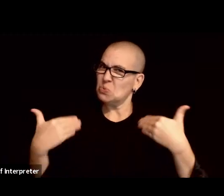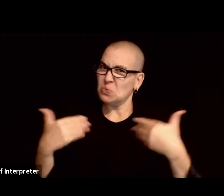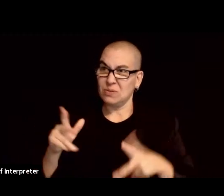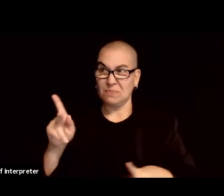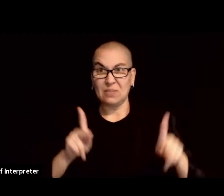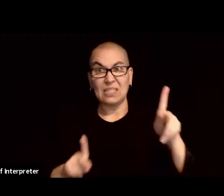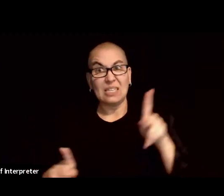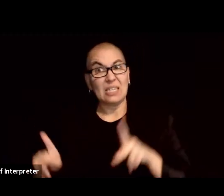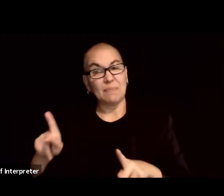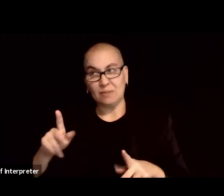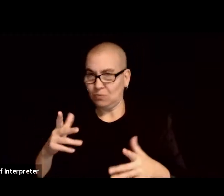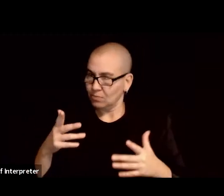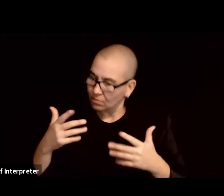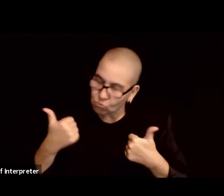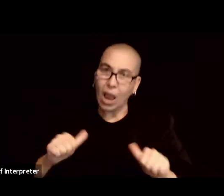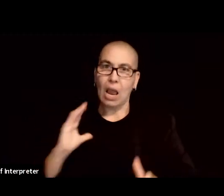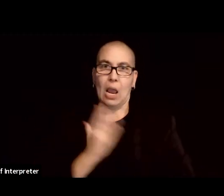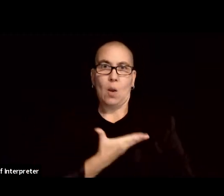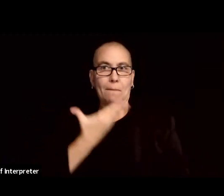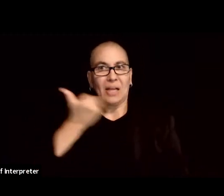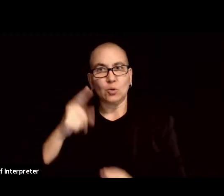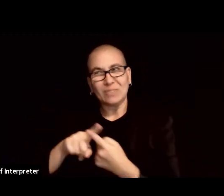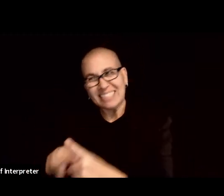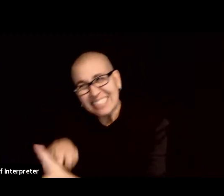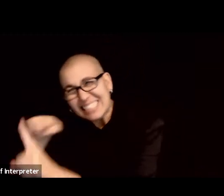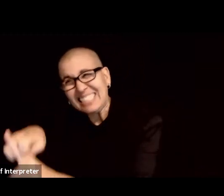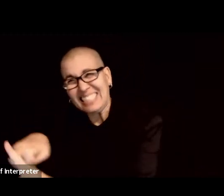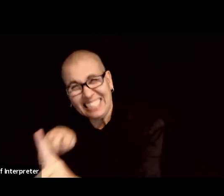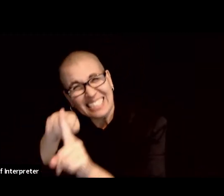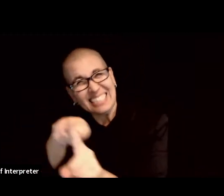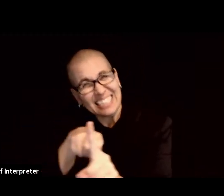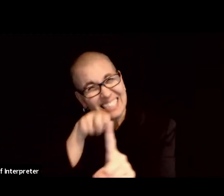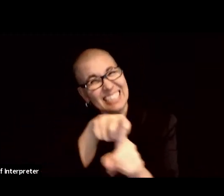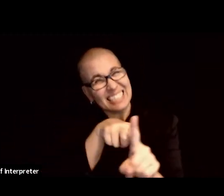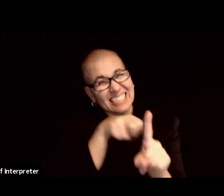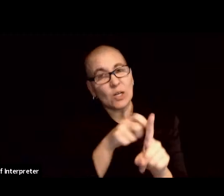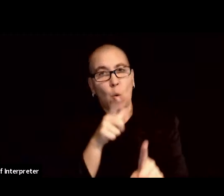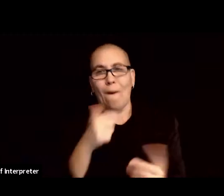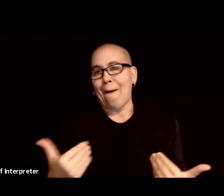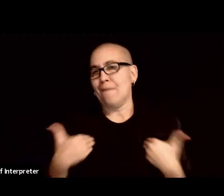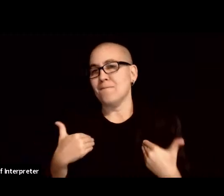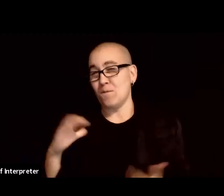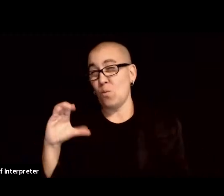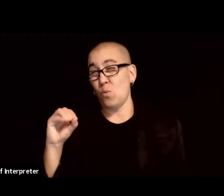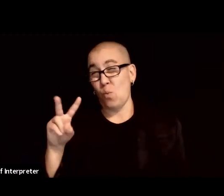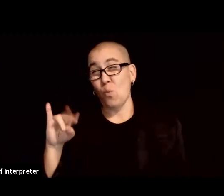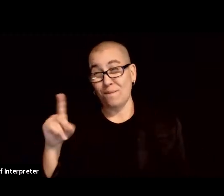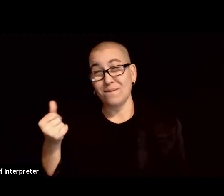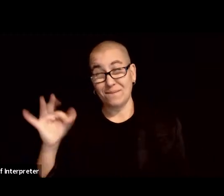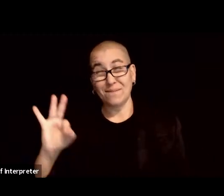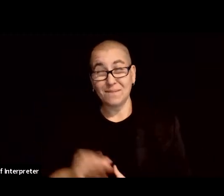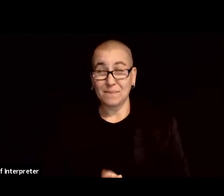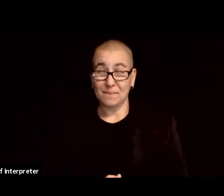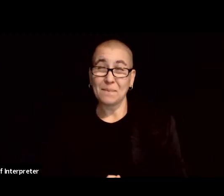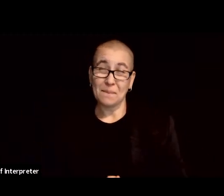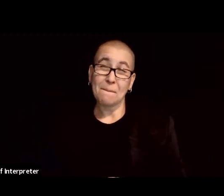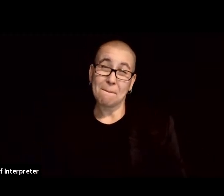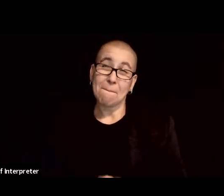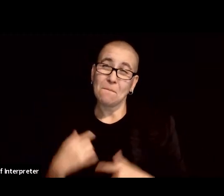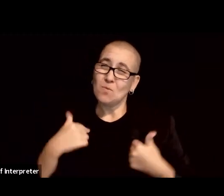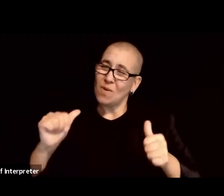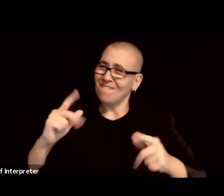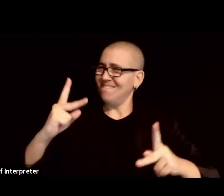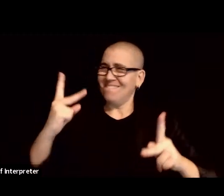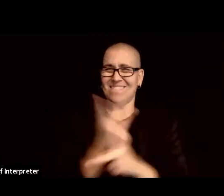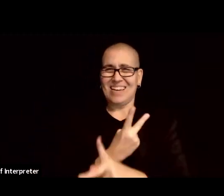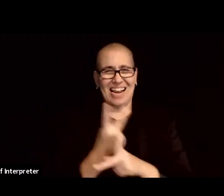cases. And we're looking at, as I said, we're looking at ways that we can do this in a more efficient manner to